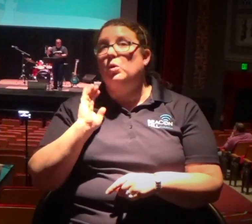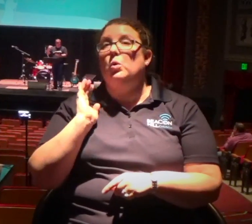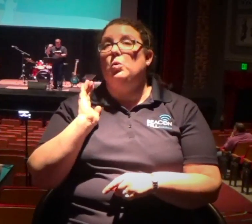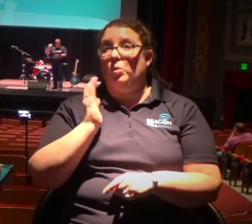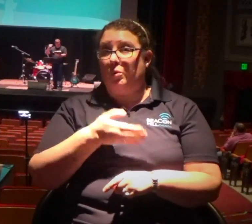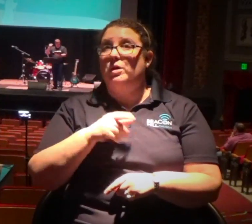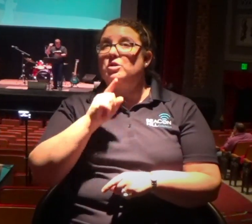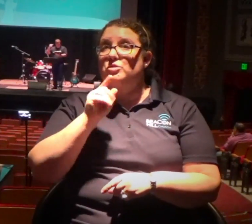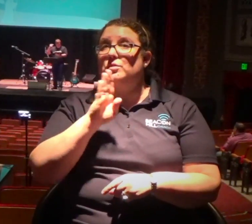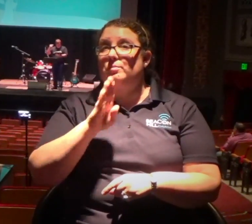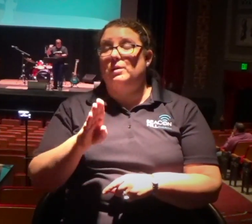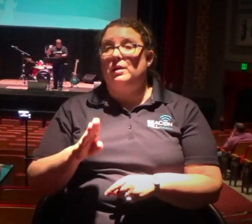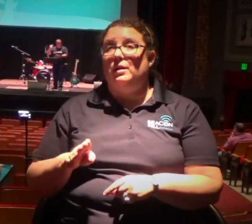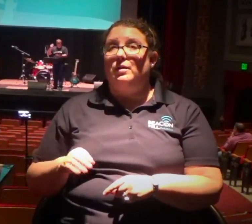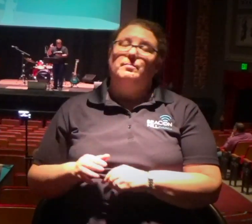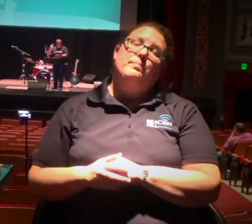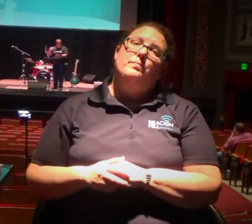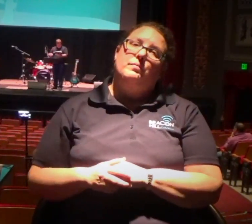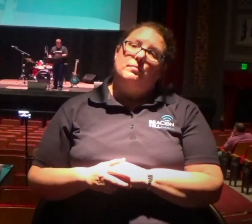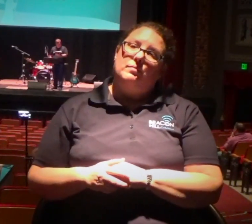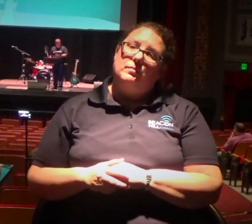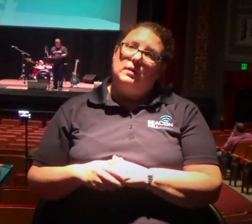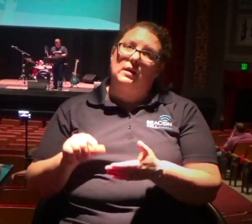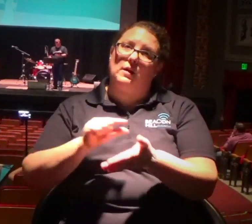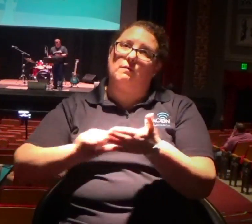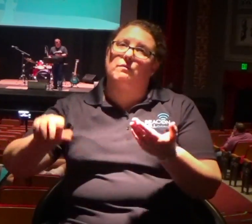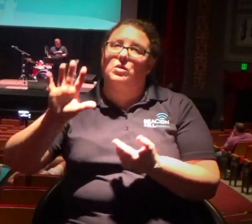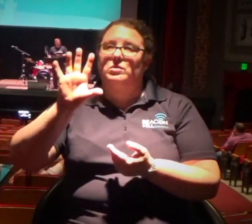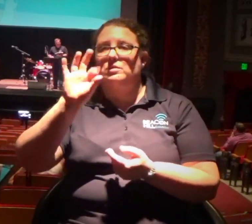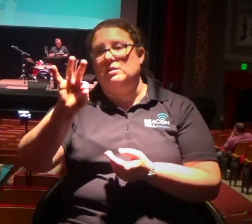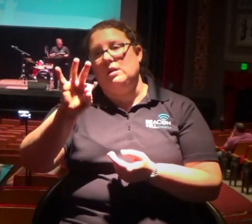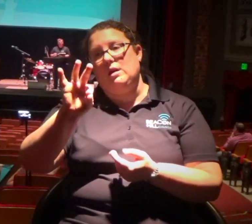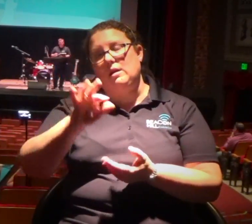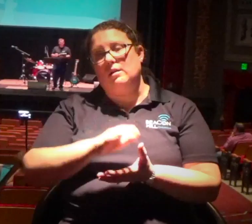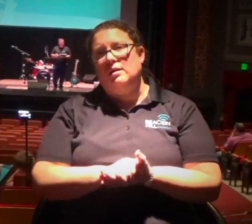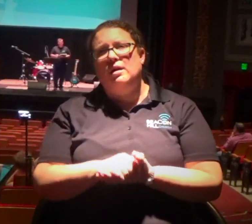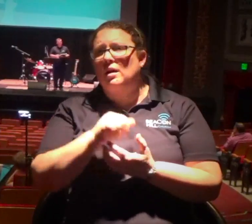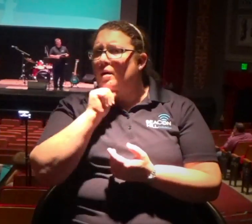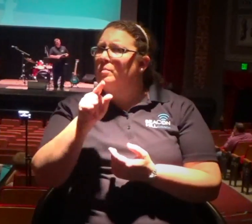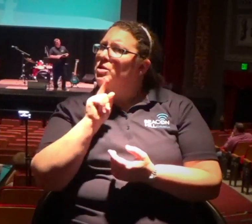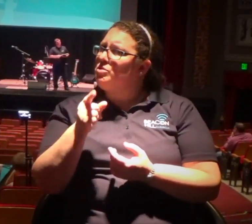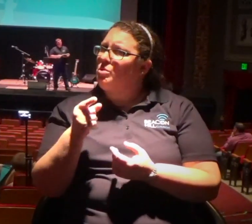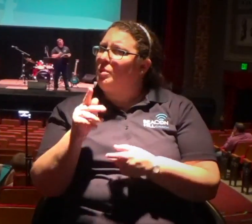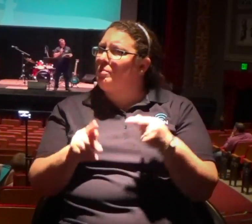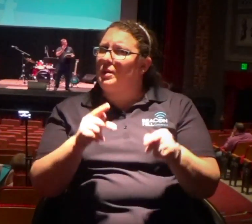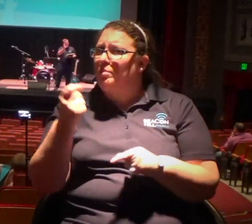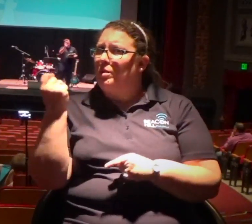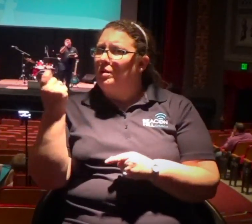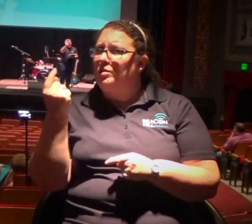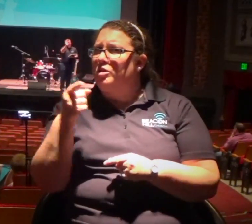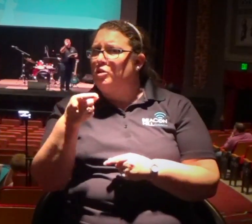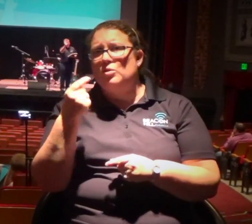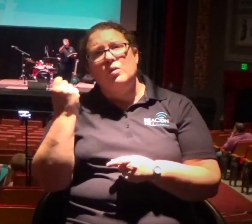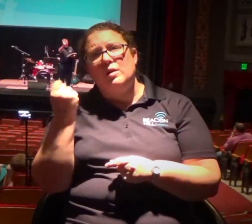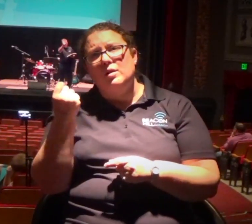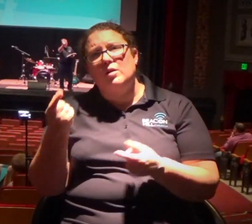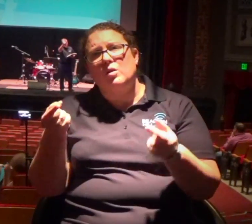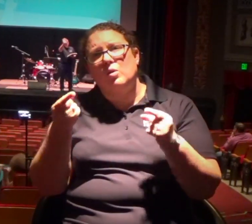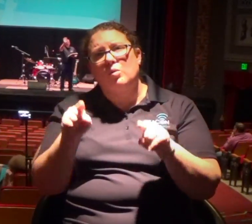transgression of my people. And then verse 9. I don't think people understood this. Do you understand, like, when Jesus Christ was on the